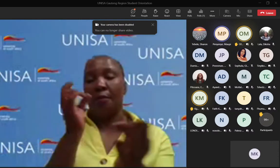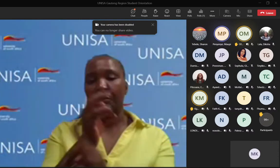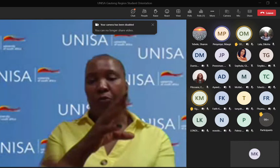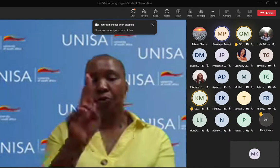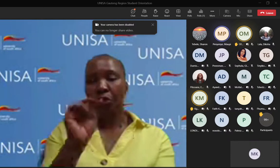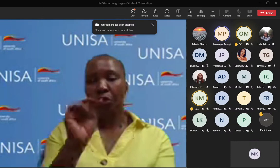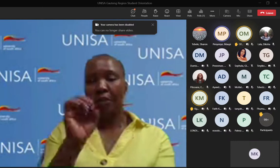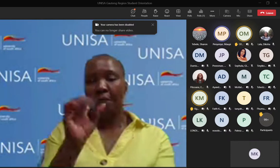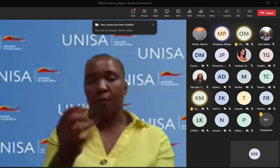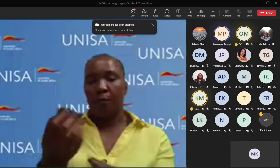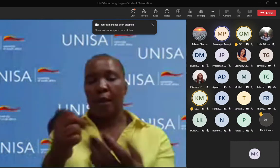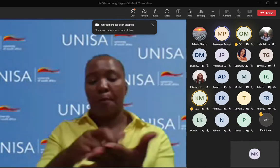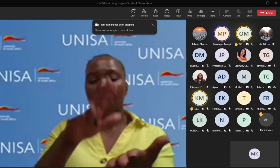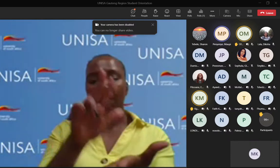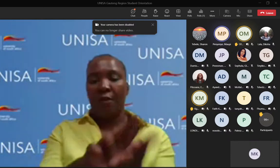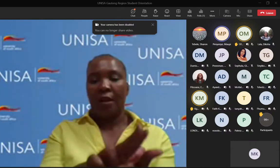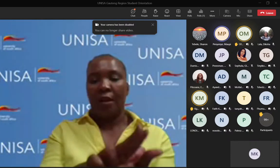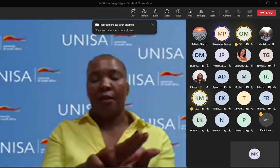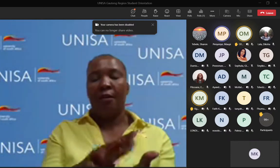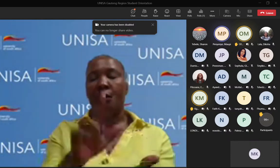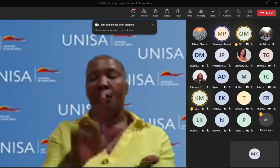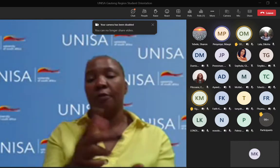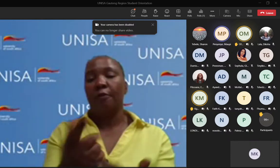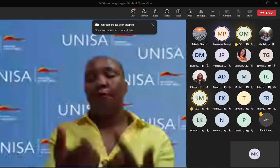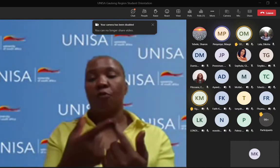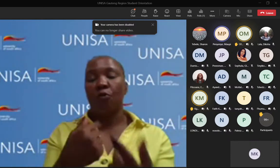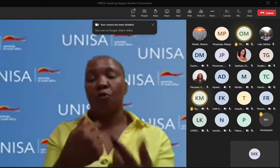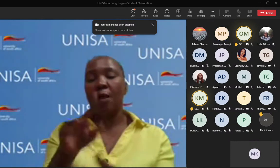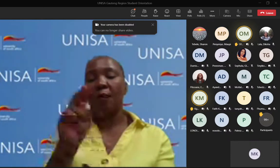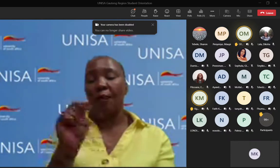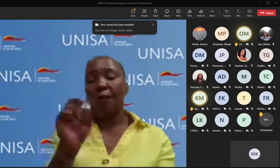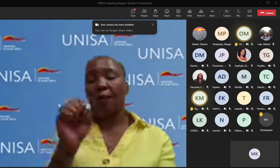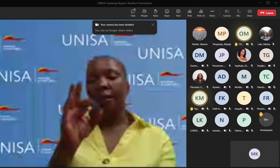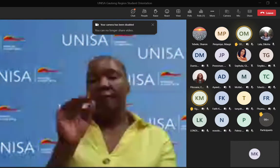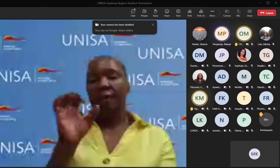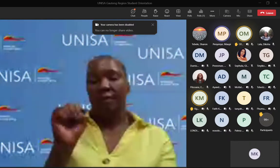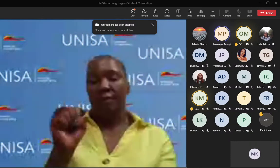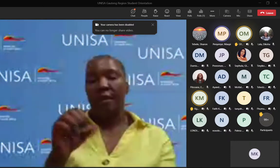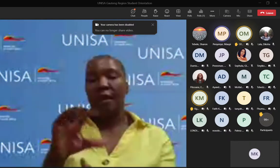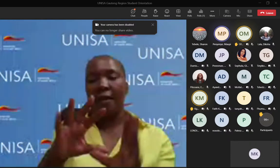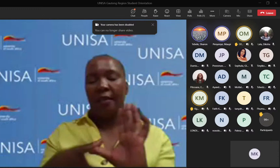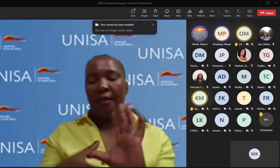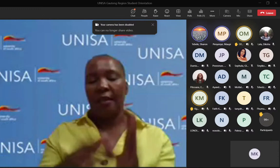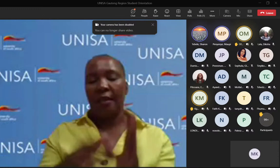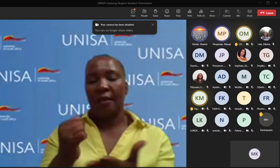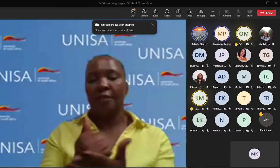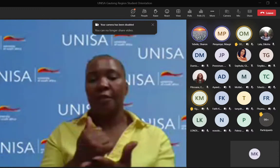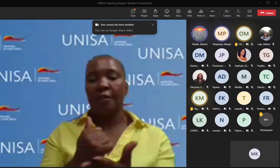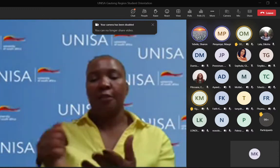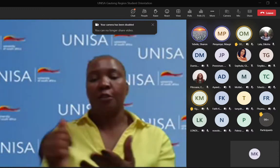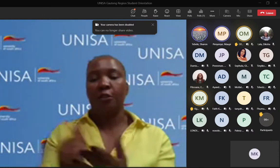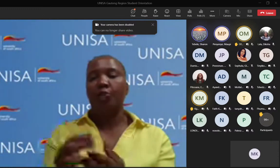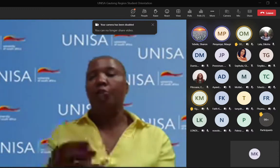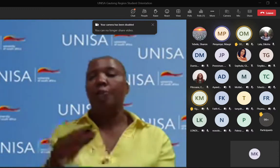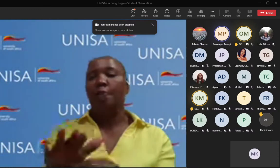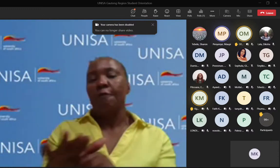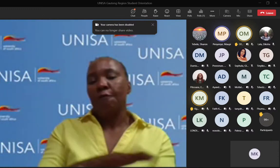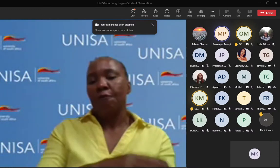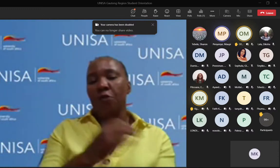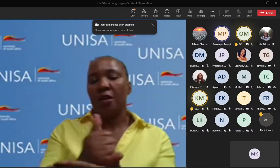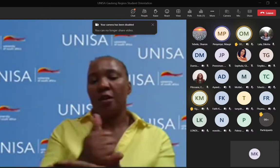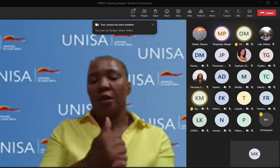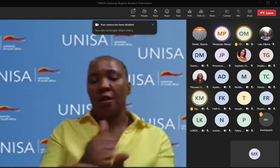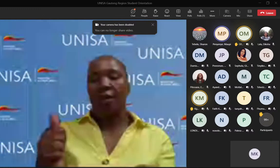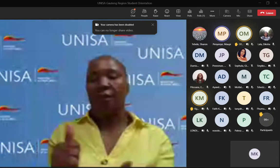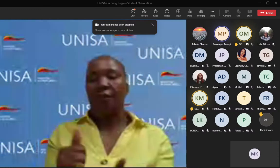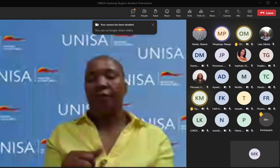approval from Memphis then we are able to activate the registration keeps on standing as the least on